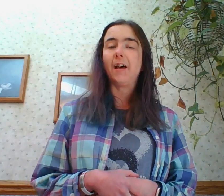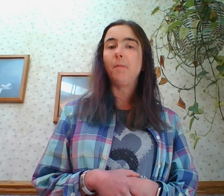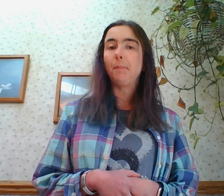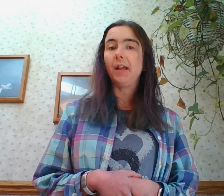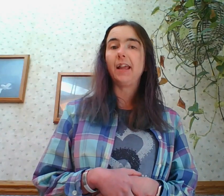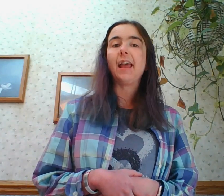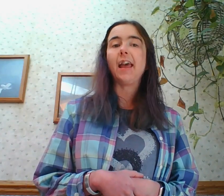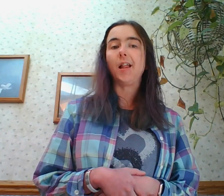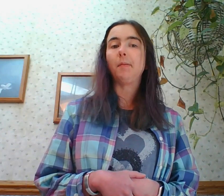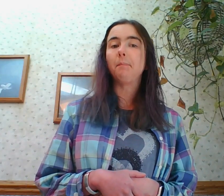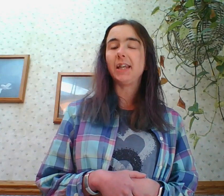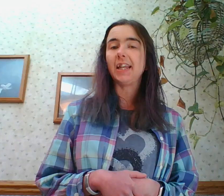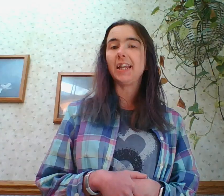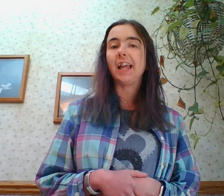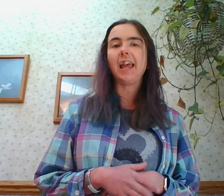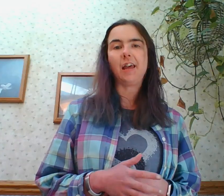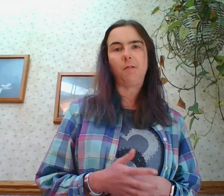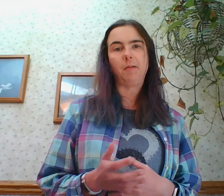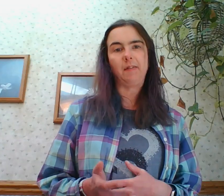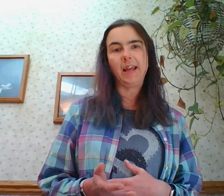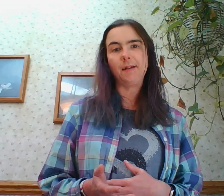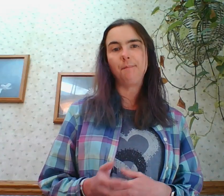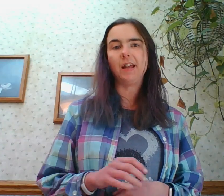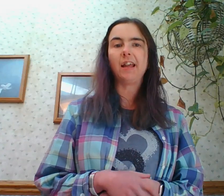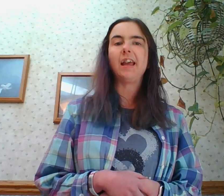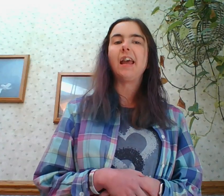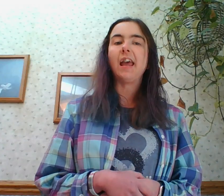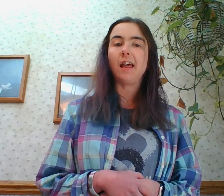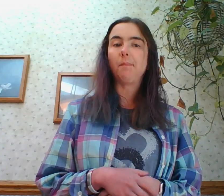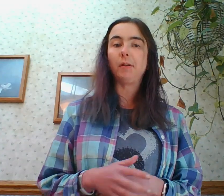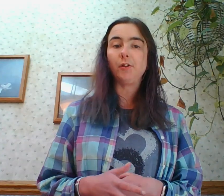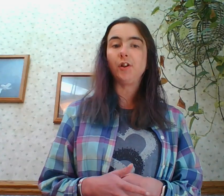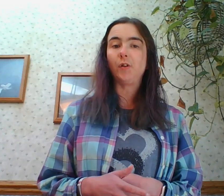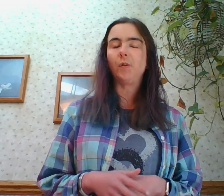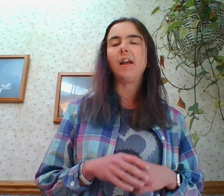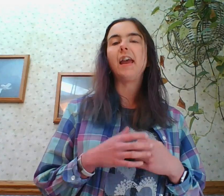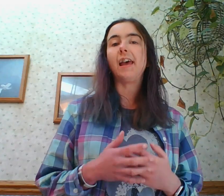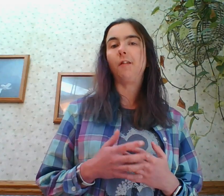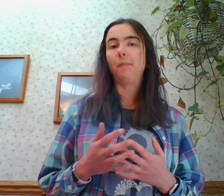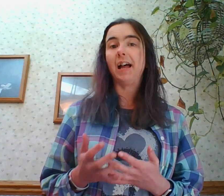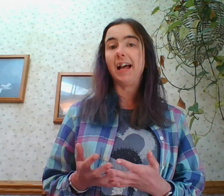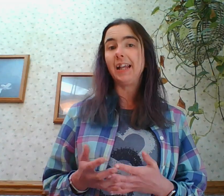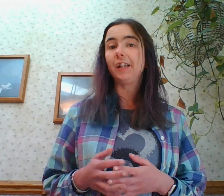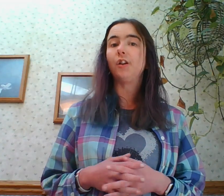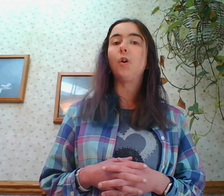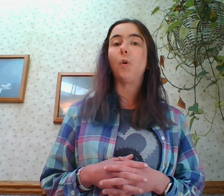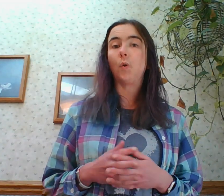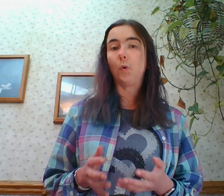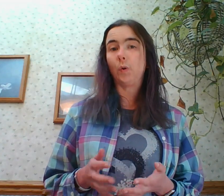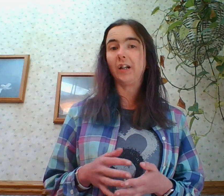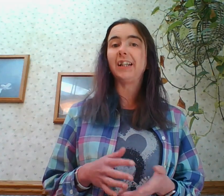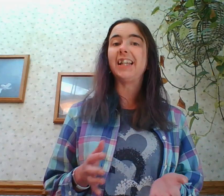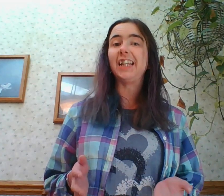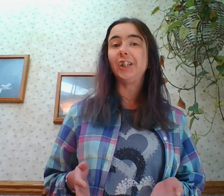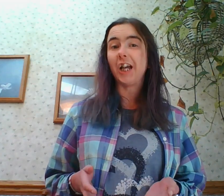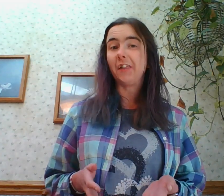help, help me, help them, help you, help us, or each